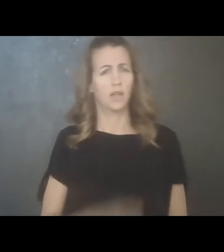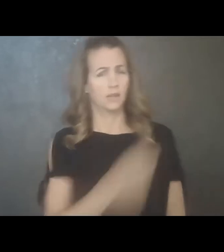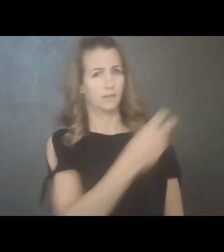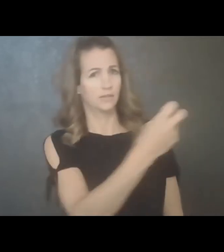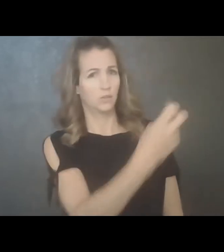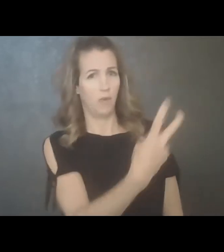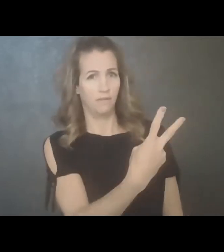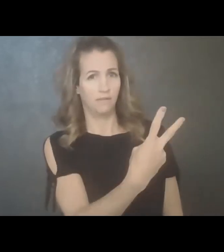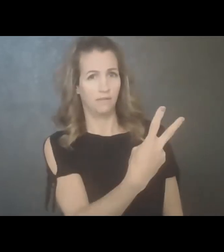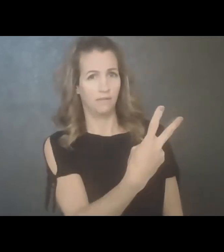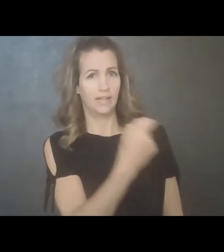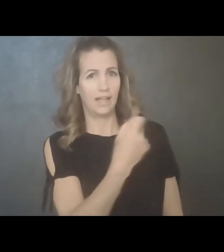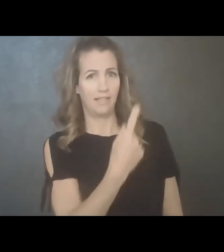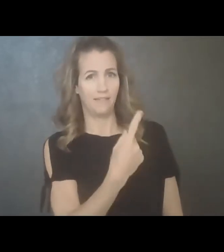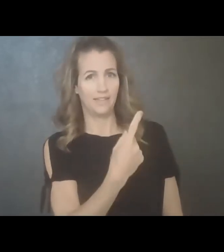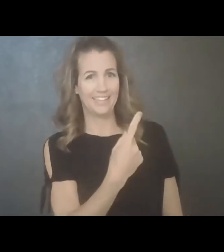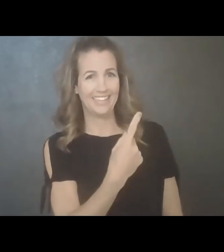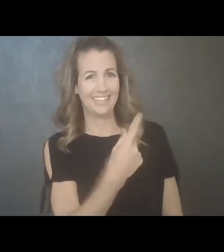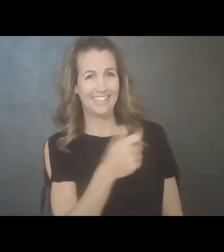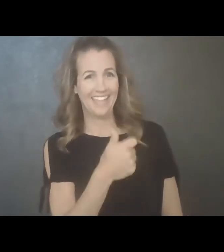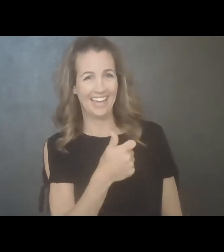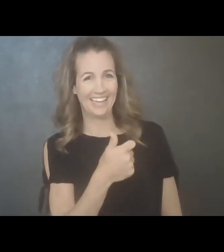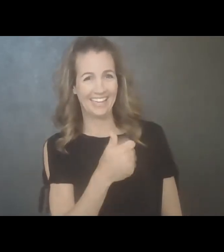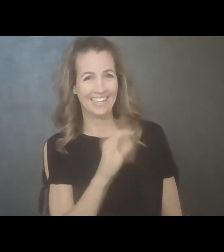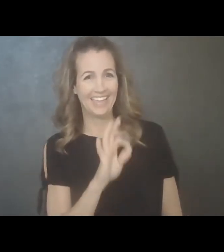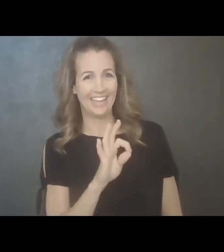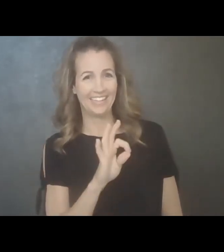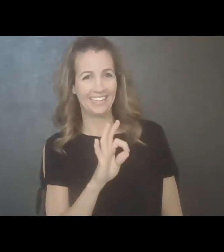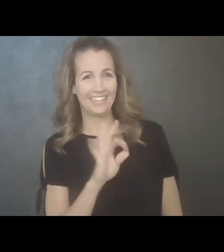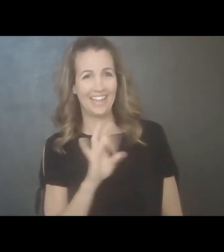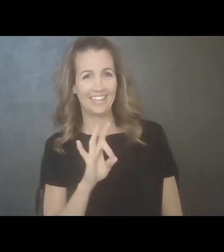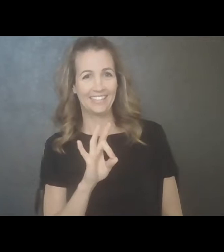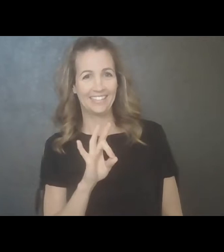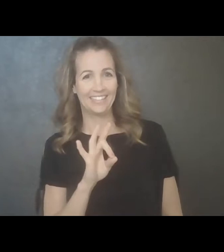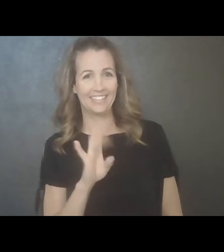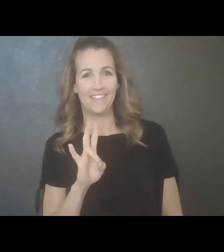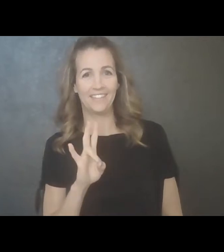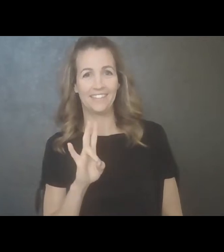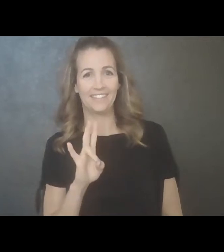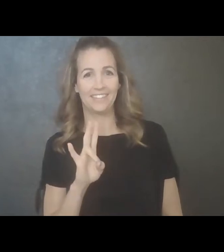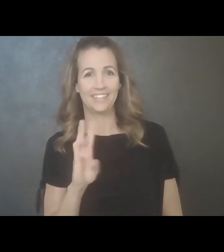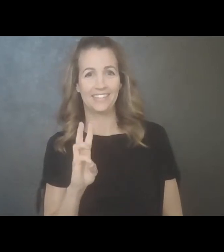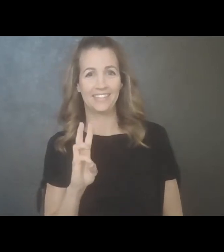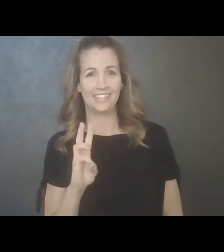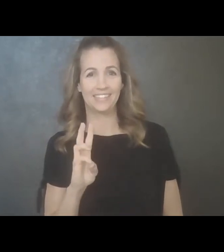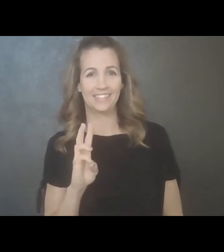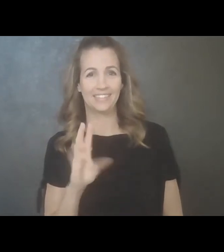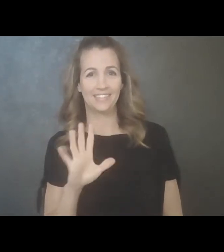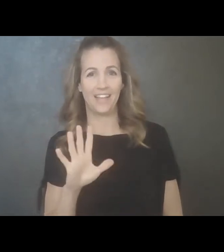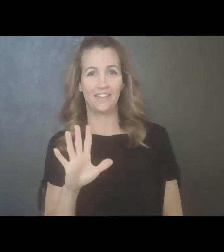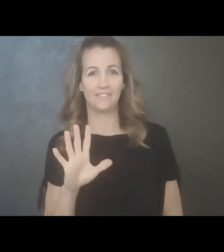12, 11, 10, 9, 8, 7, 6,